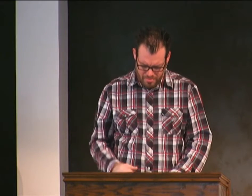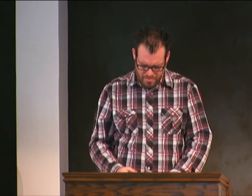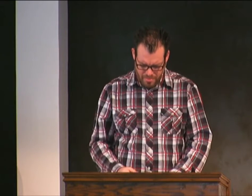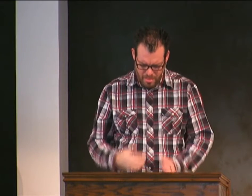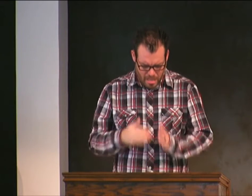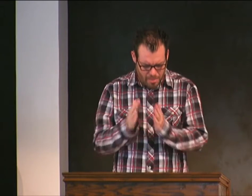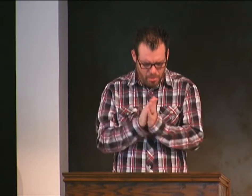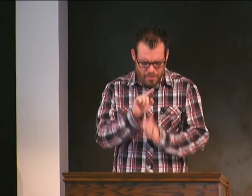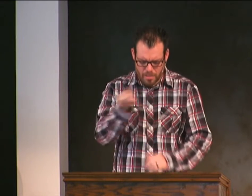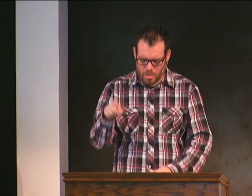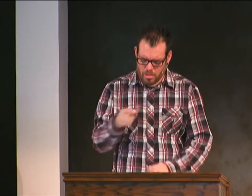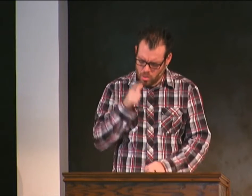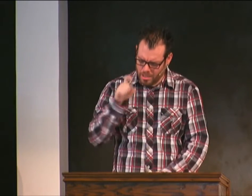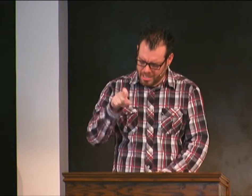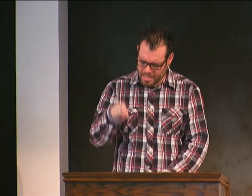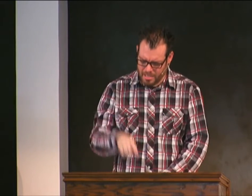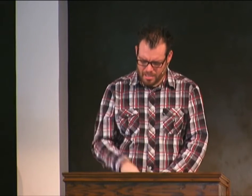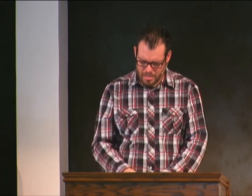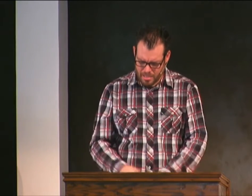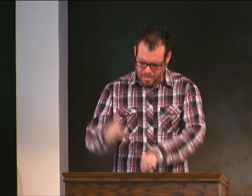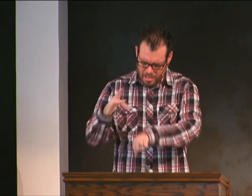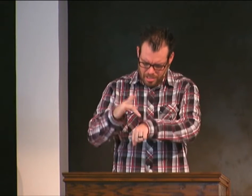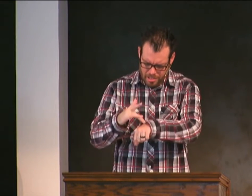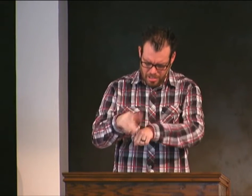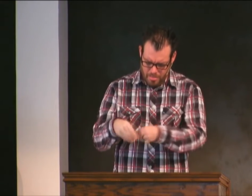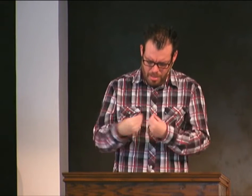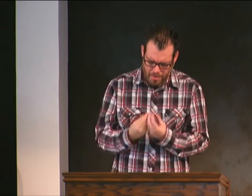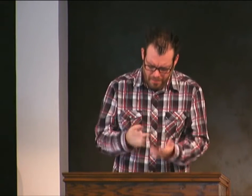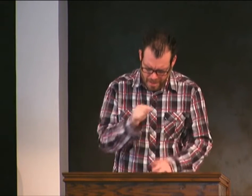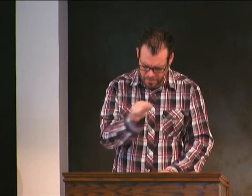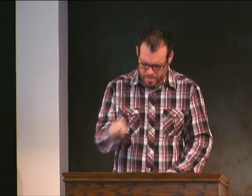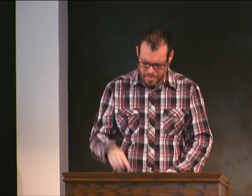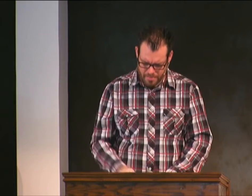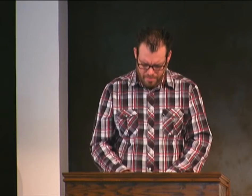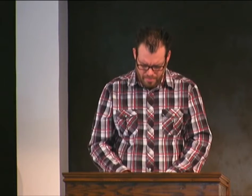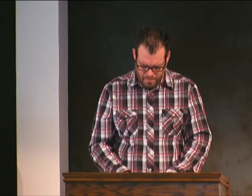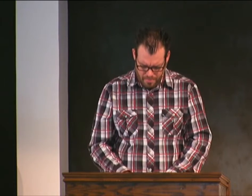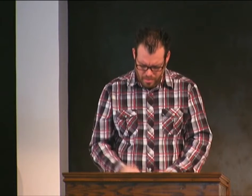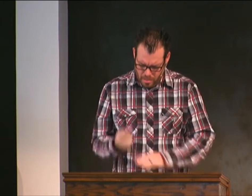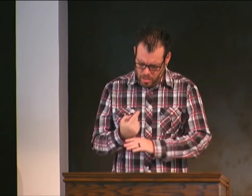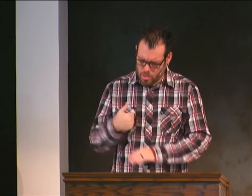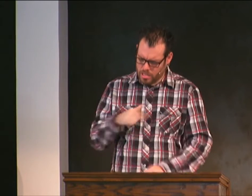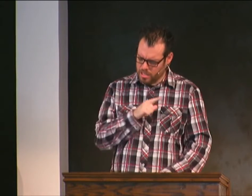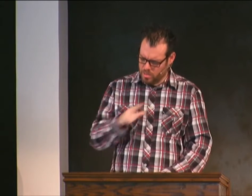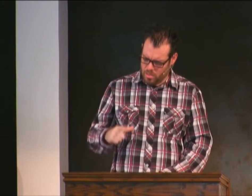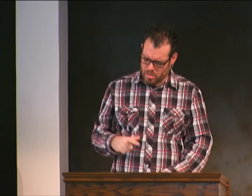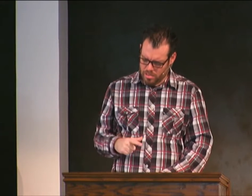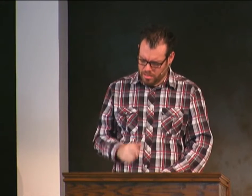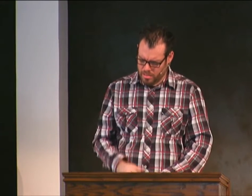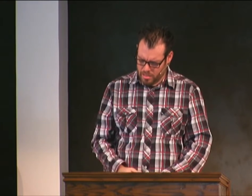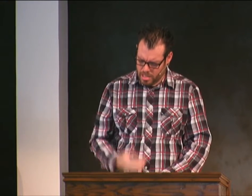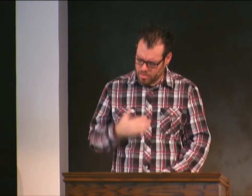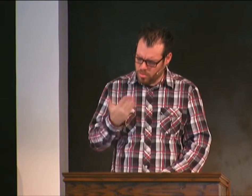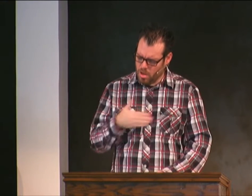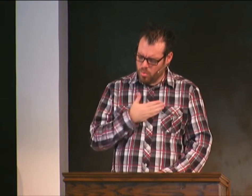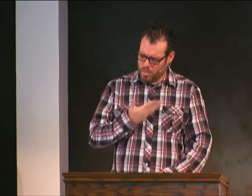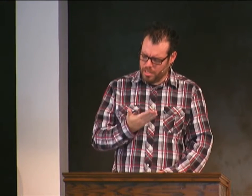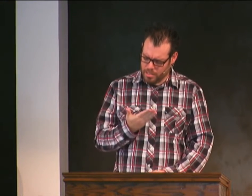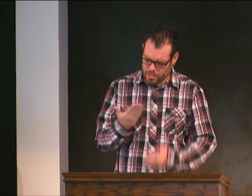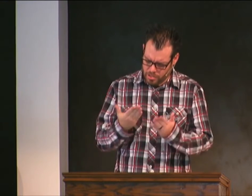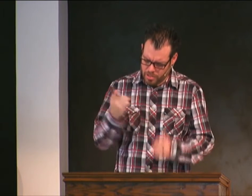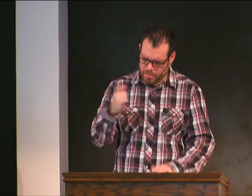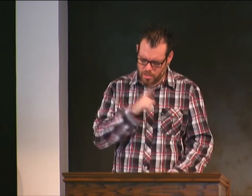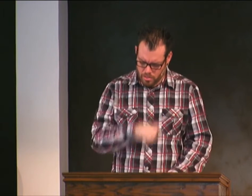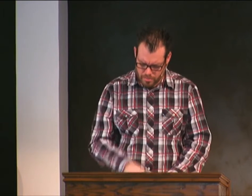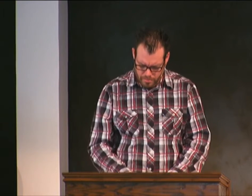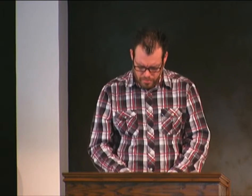Lord, I pray for those who are in need, may touch and provide for them. Use us, Lord, as we're all willing